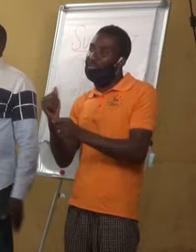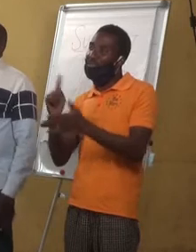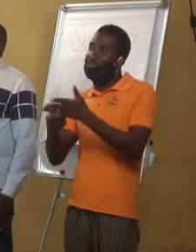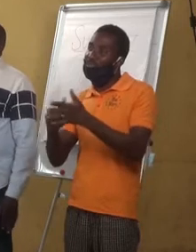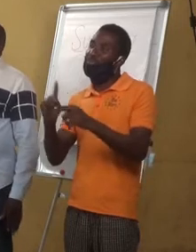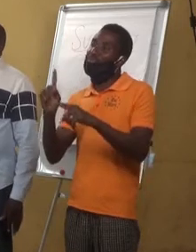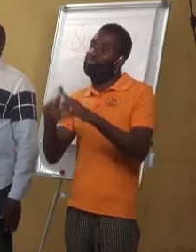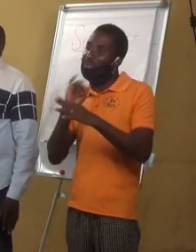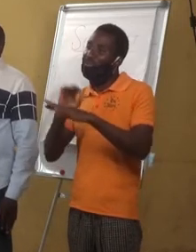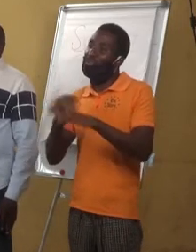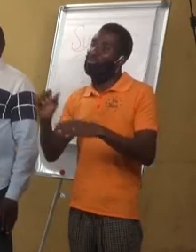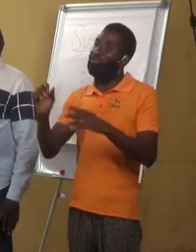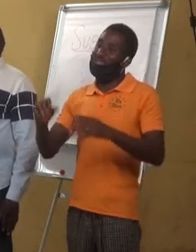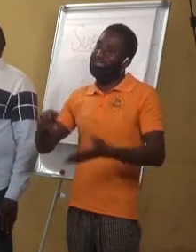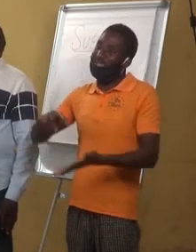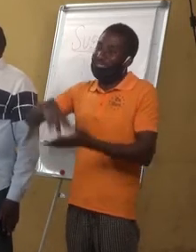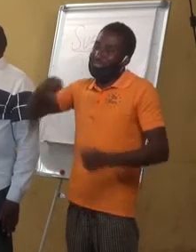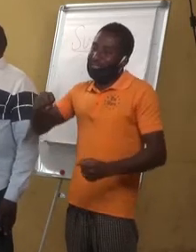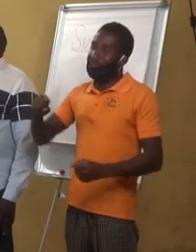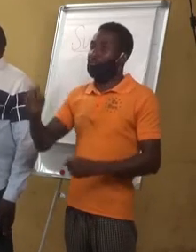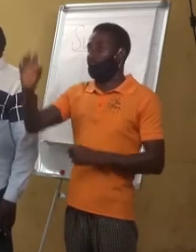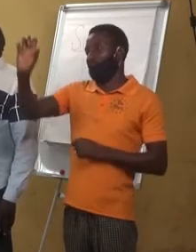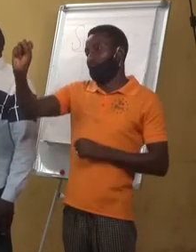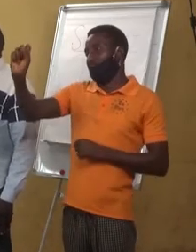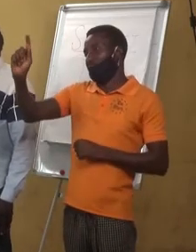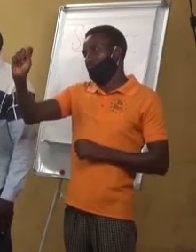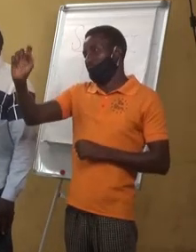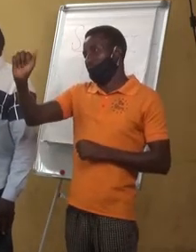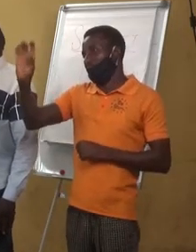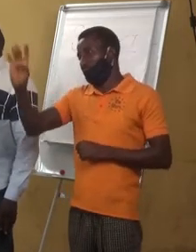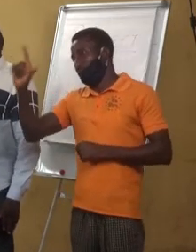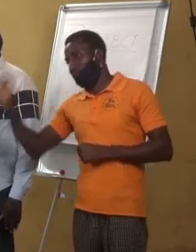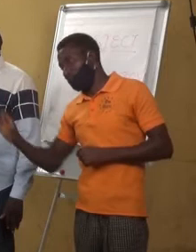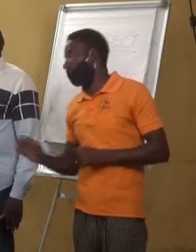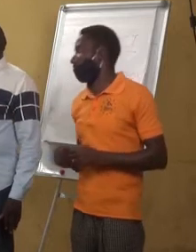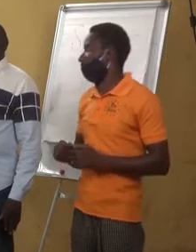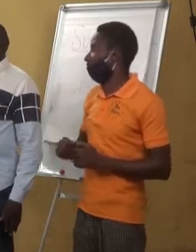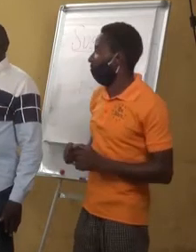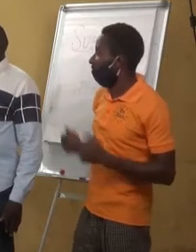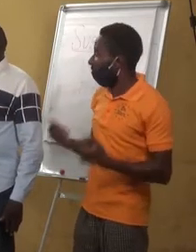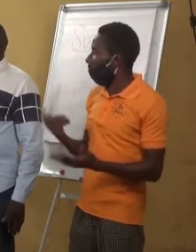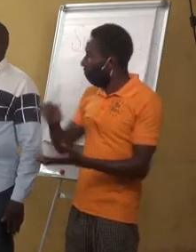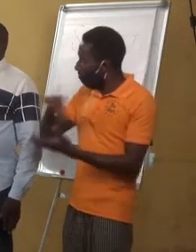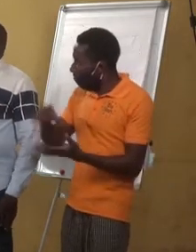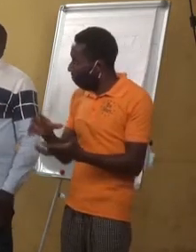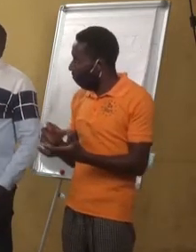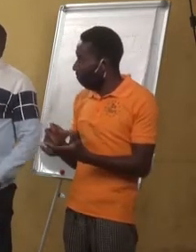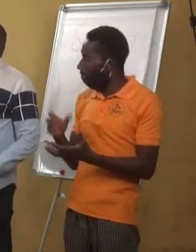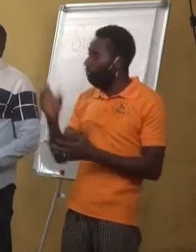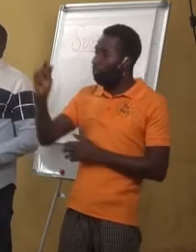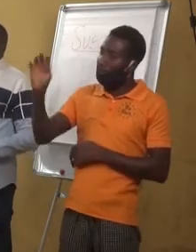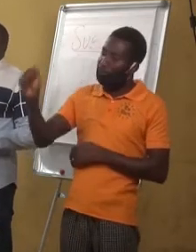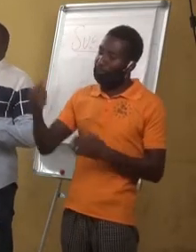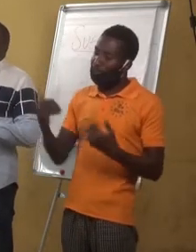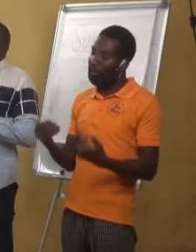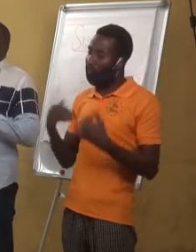what most of these elements want to attain. Having attained all this, the compound, because sodium now